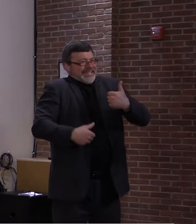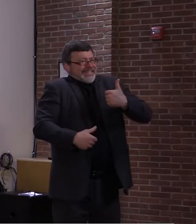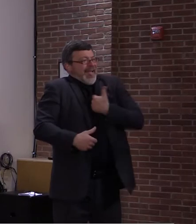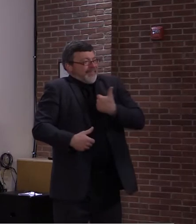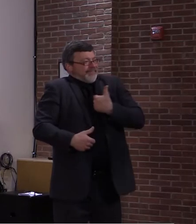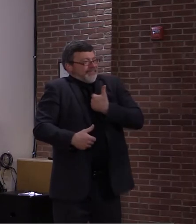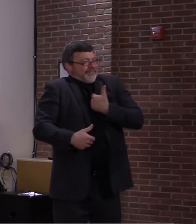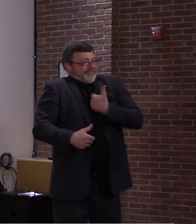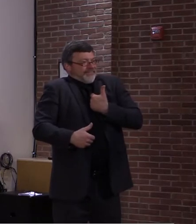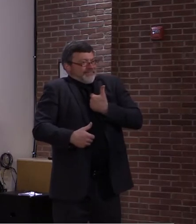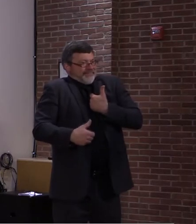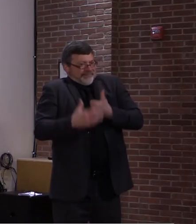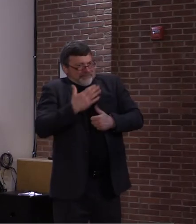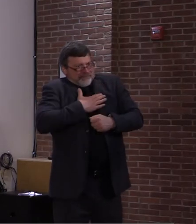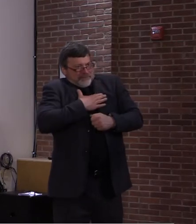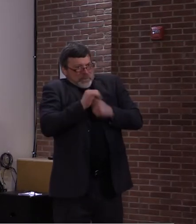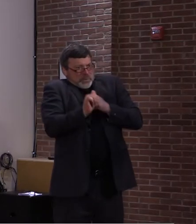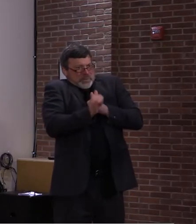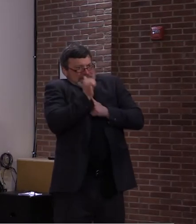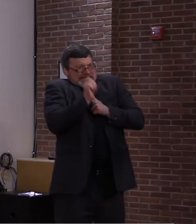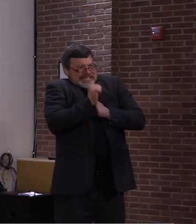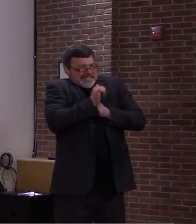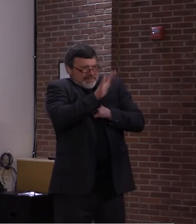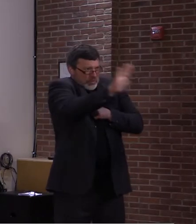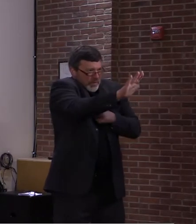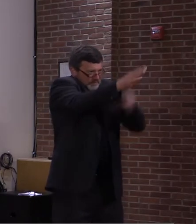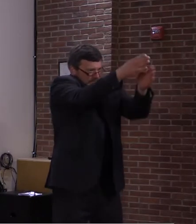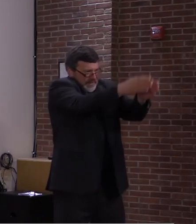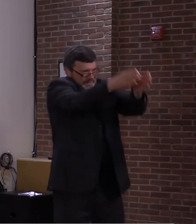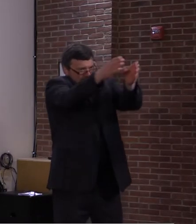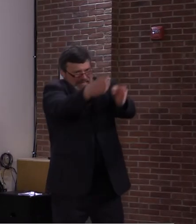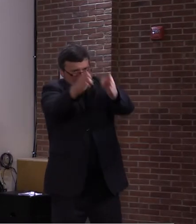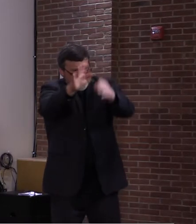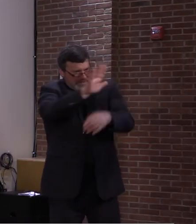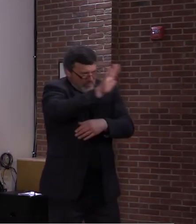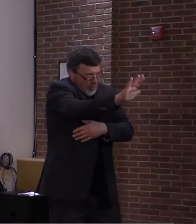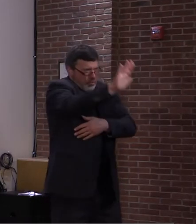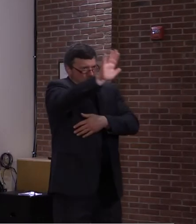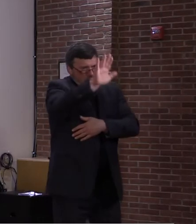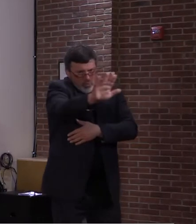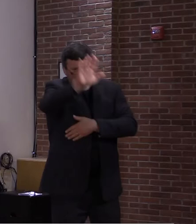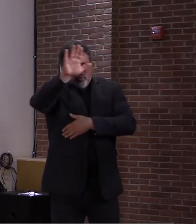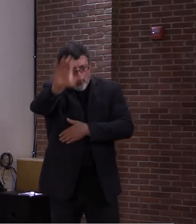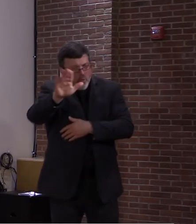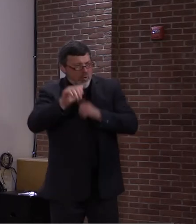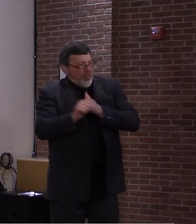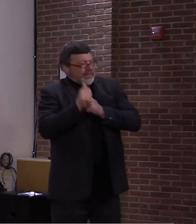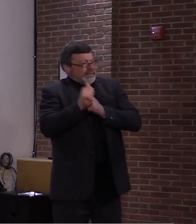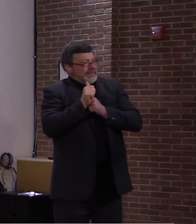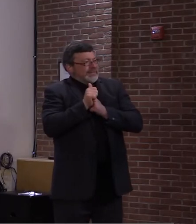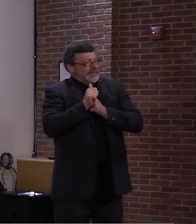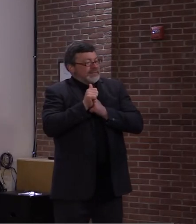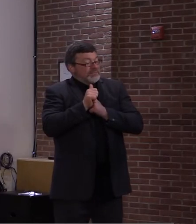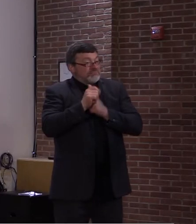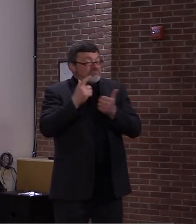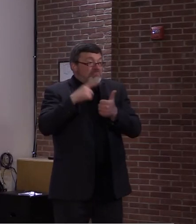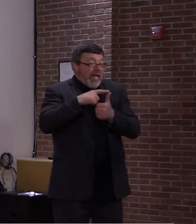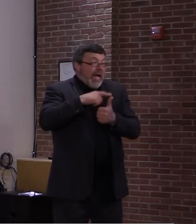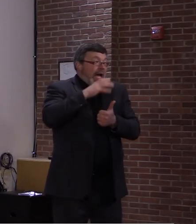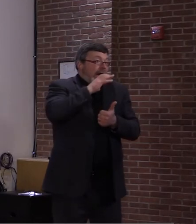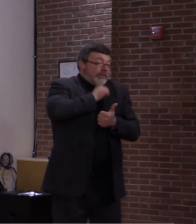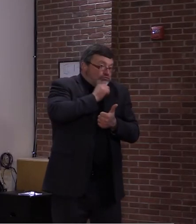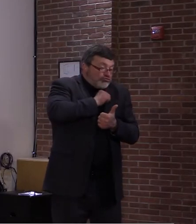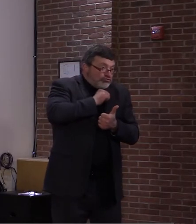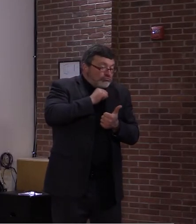their own conditions, their own age, their own living circumstances, who they're with. And this would be a